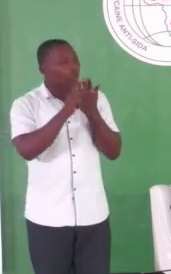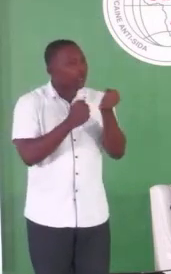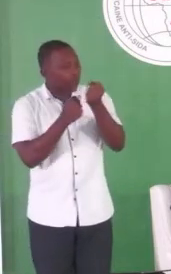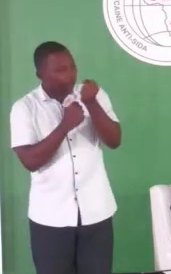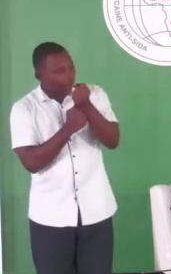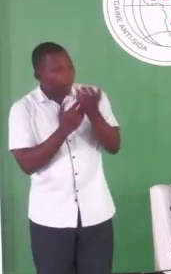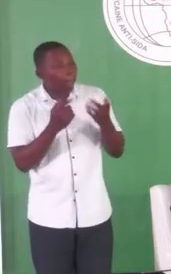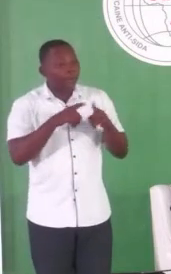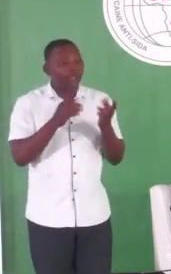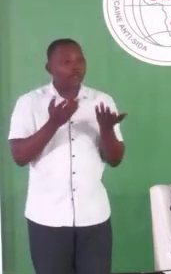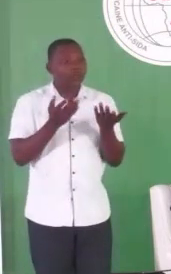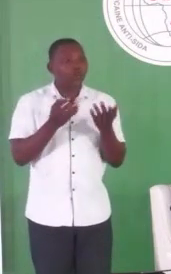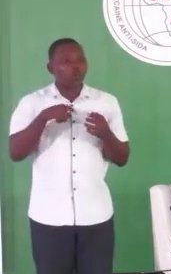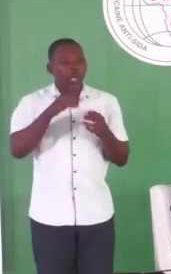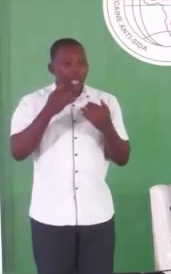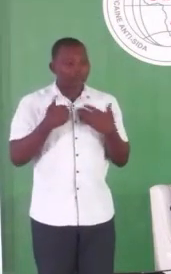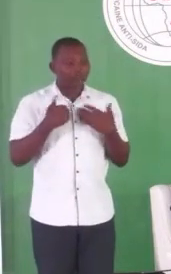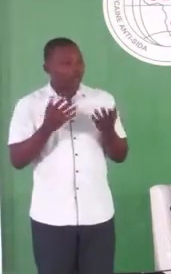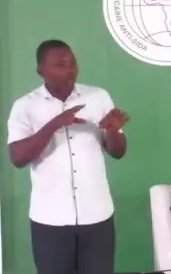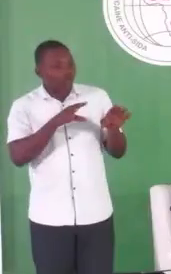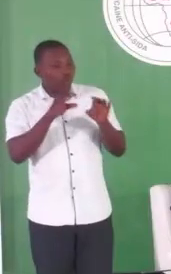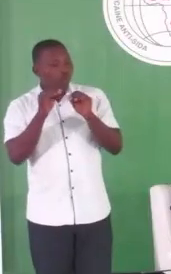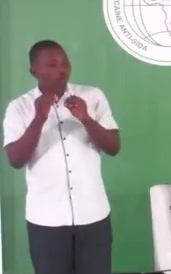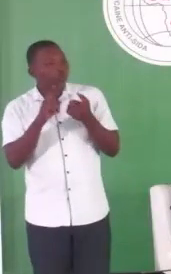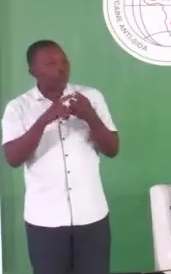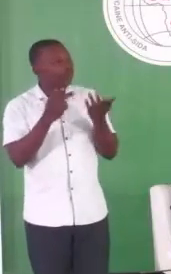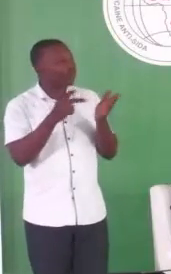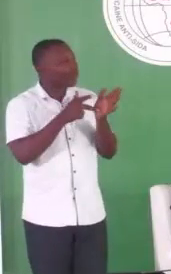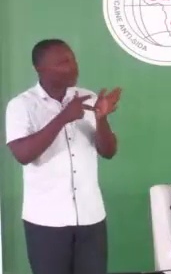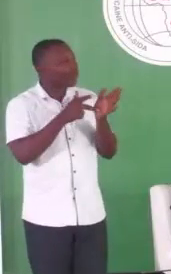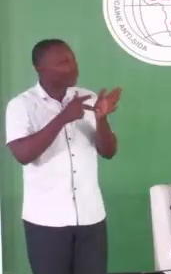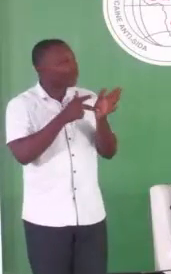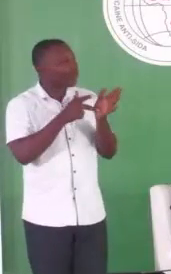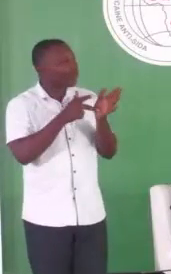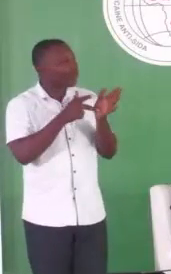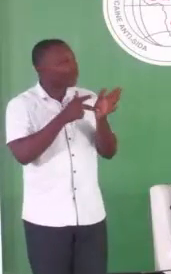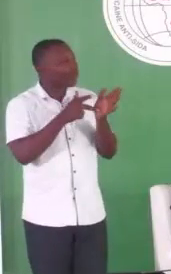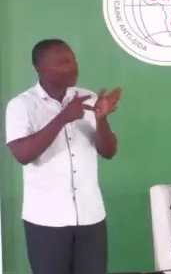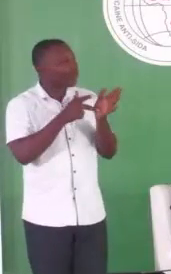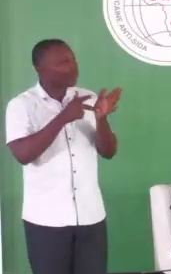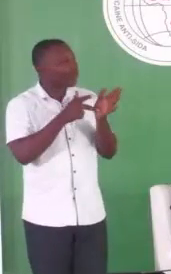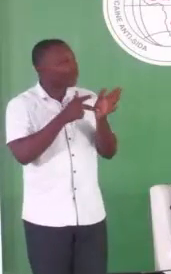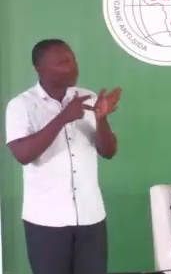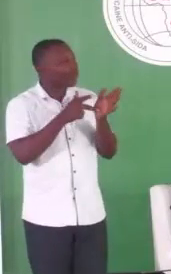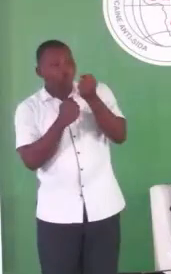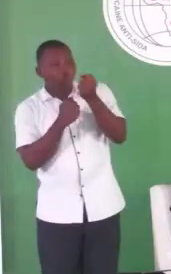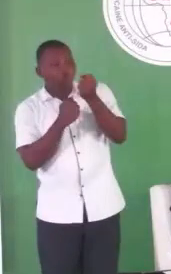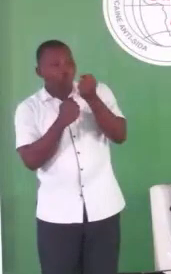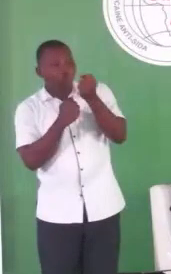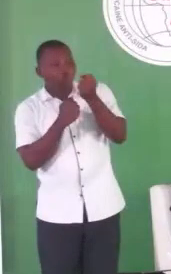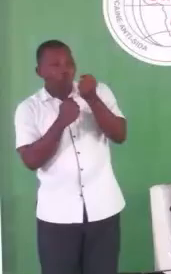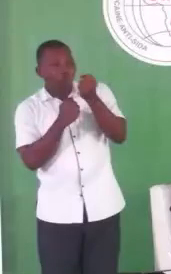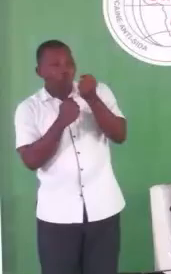expanded to a triple elimination platform with the newly relaunched triple elimination country guidance for